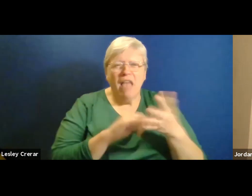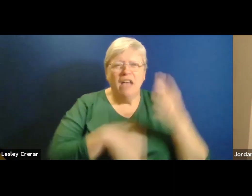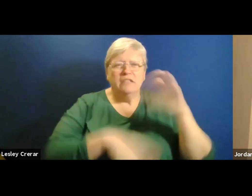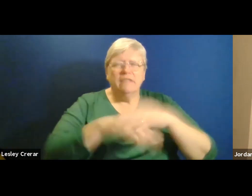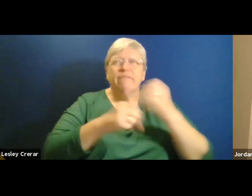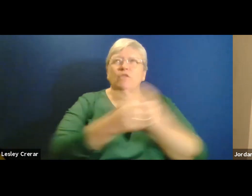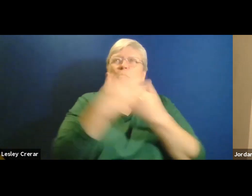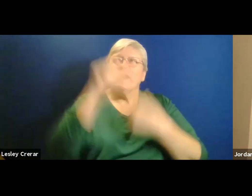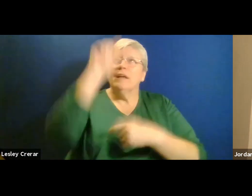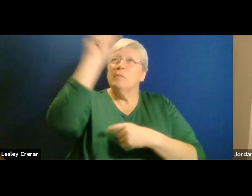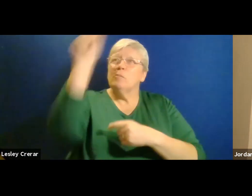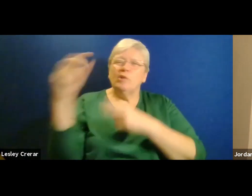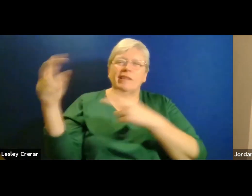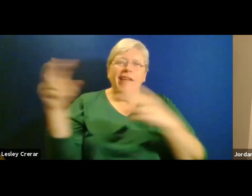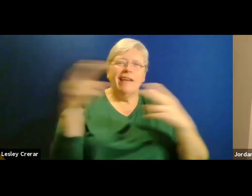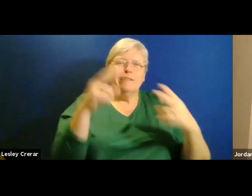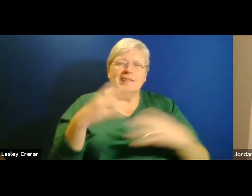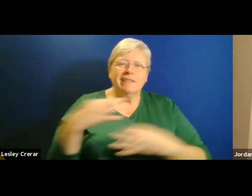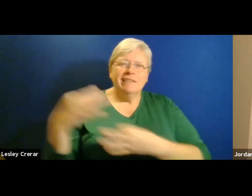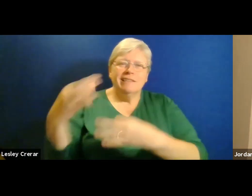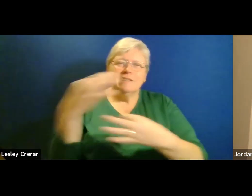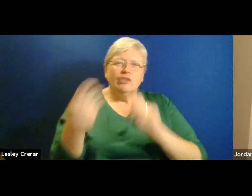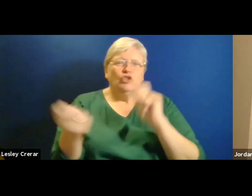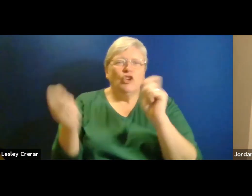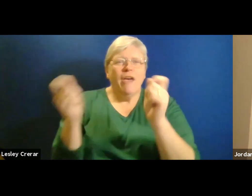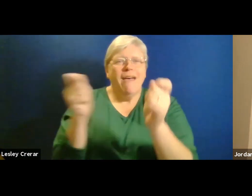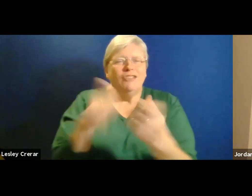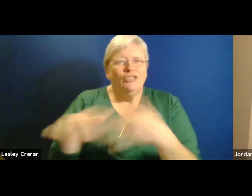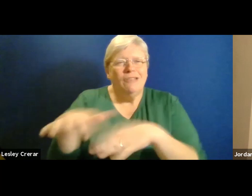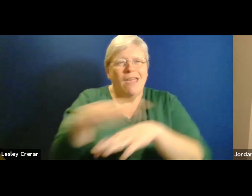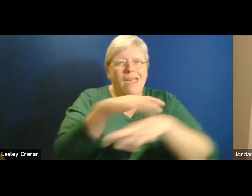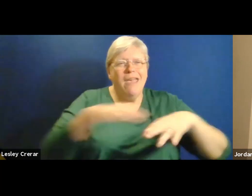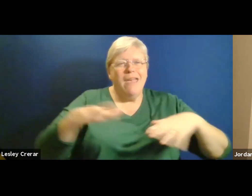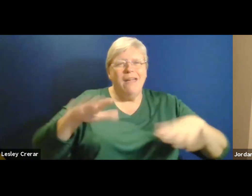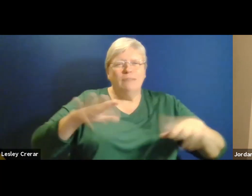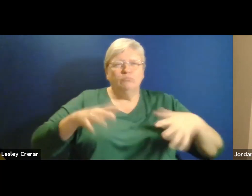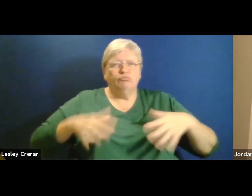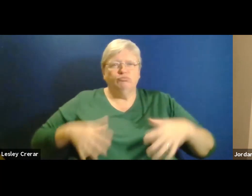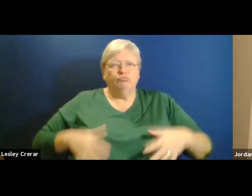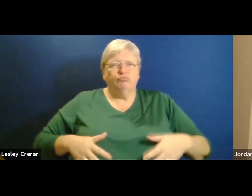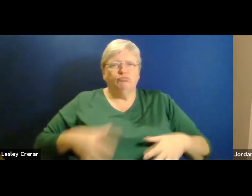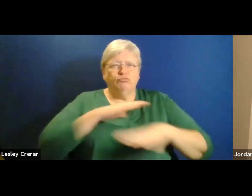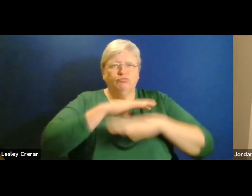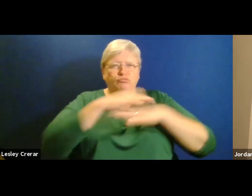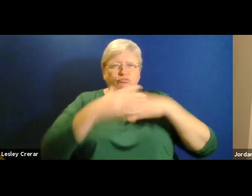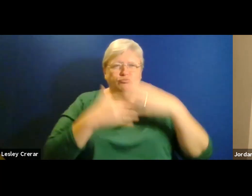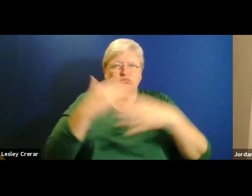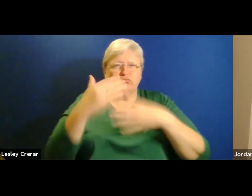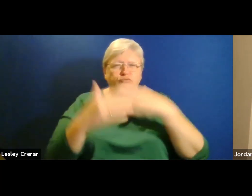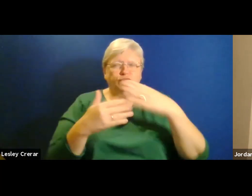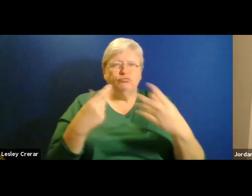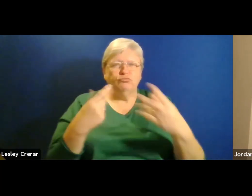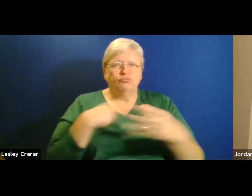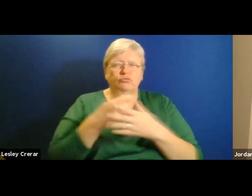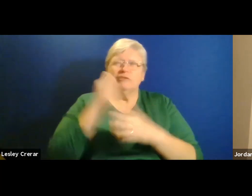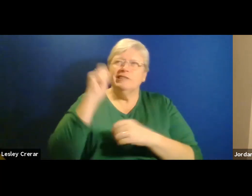moon dances, beckoning change in the air. I shiver, hailing blood to the tips of my fingers, a spell in